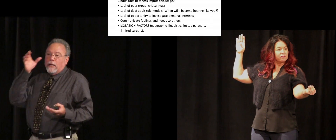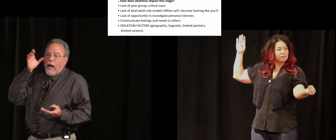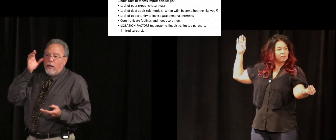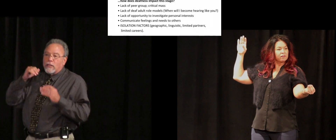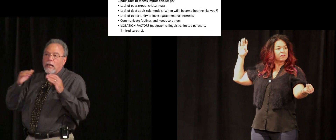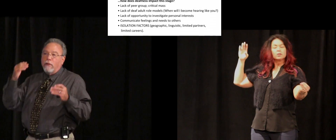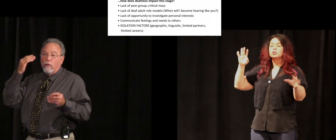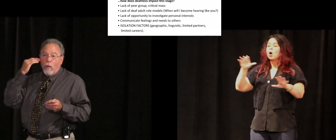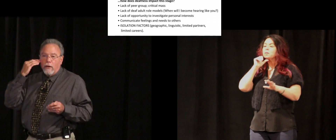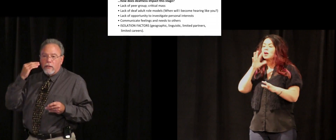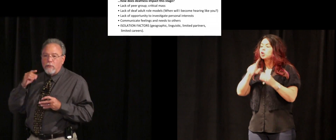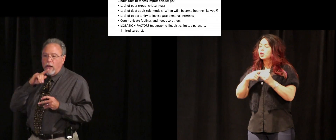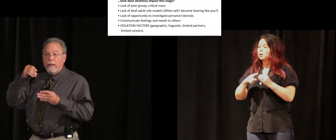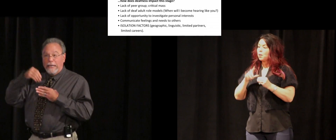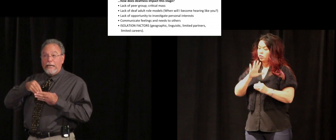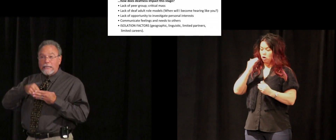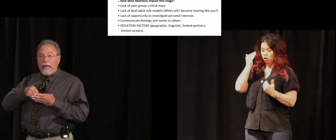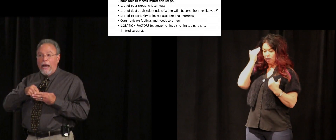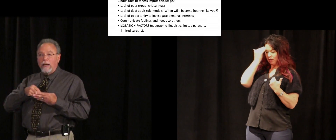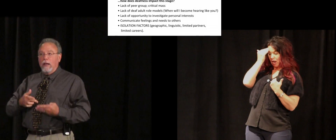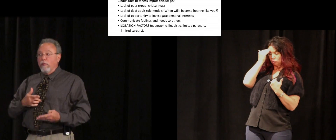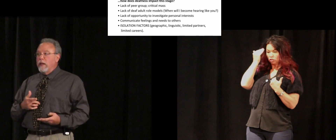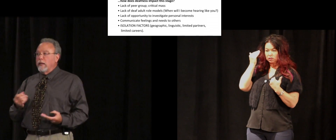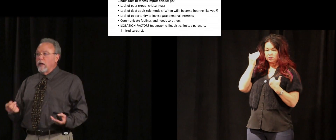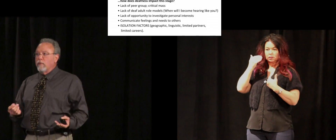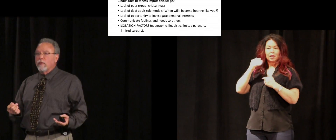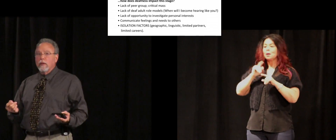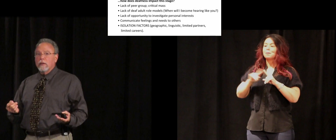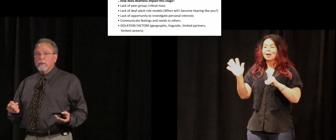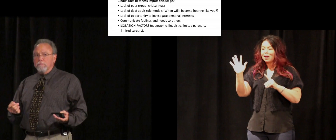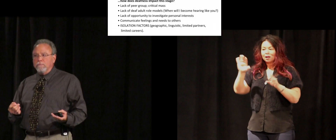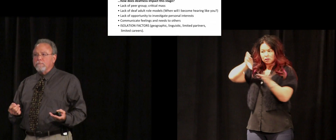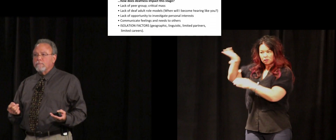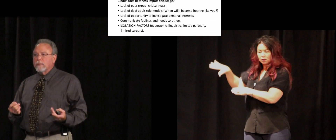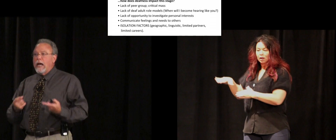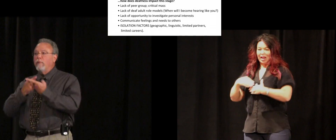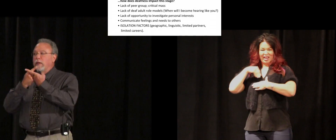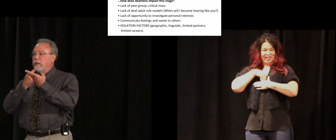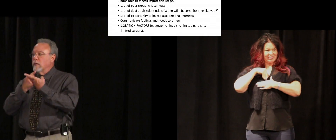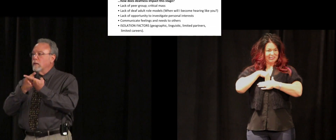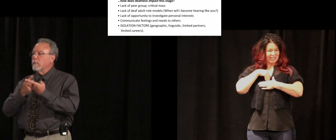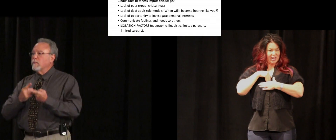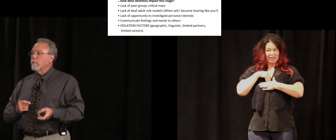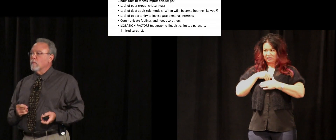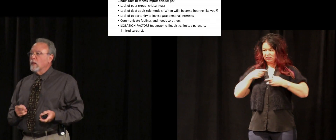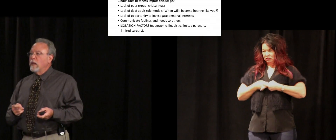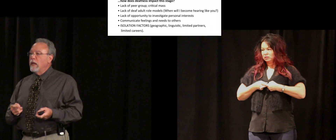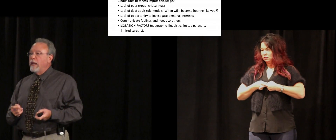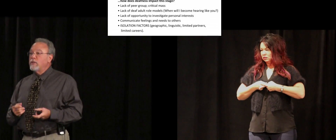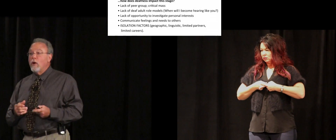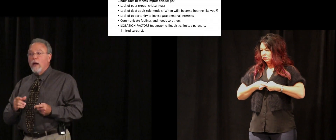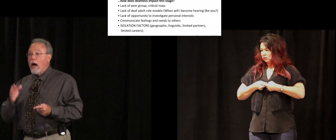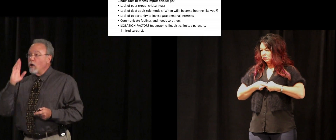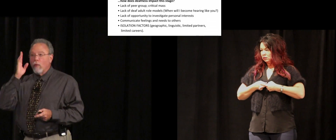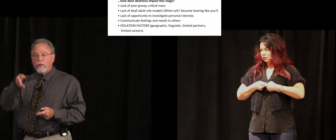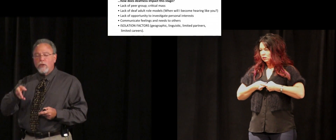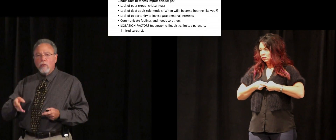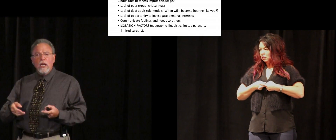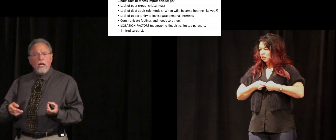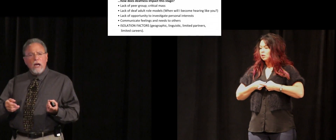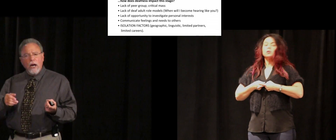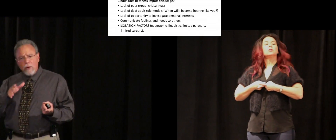And communicating feelings, being able to identify. We're on a student behavior consultation team at